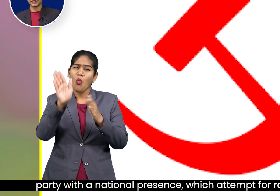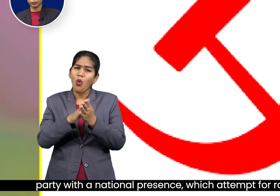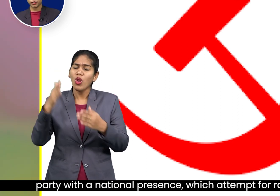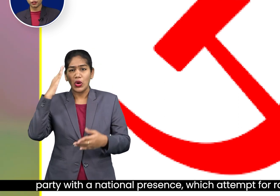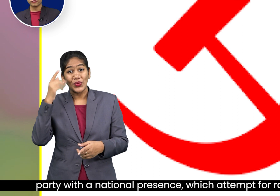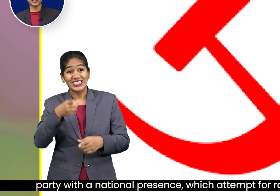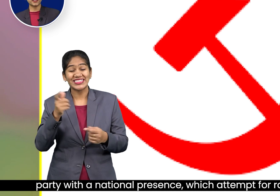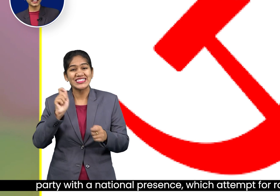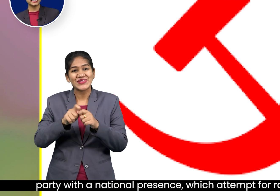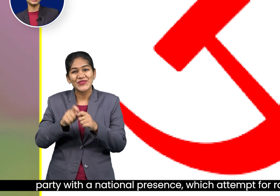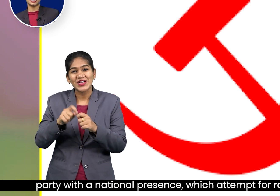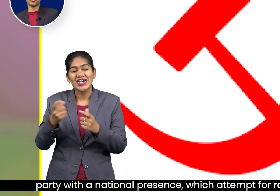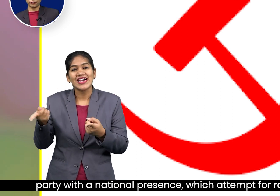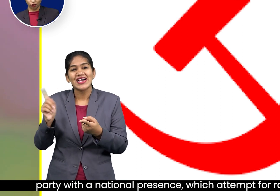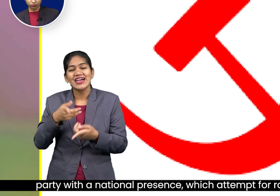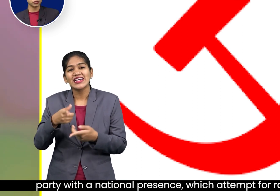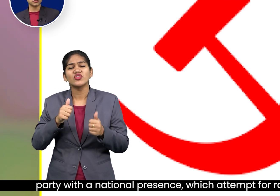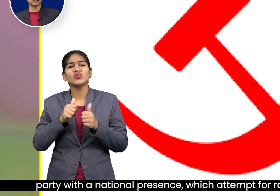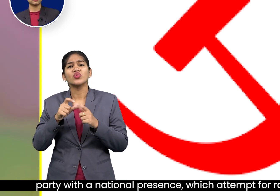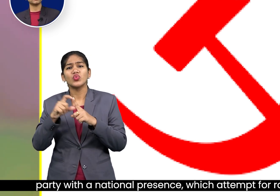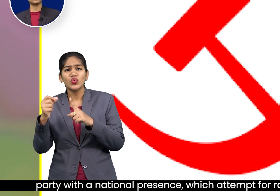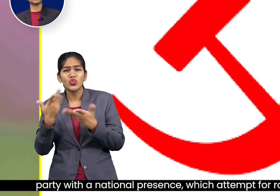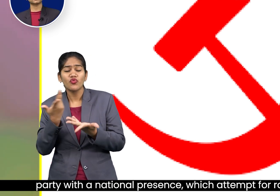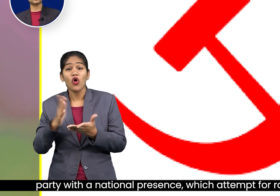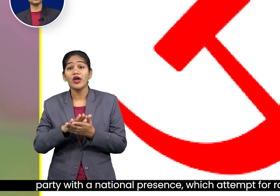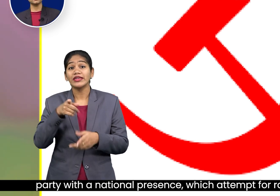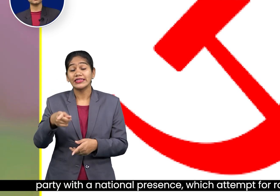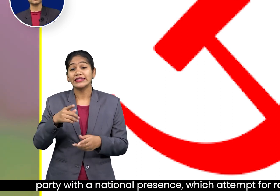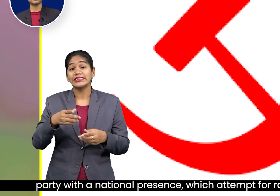which attempt for radical land reforms,